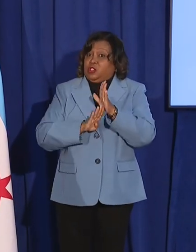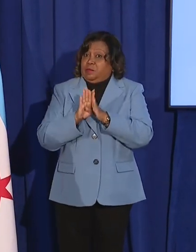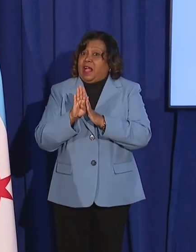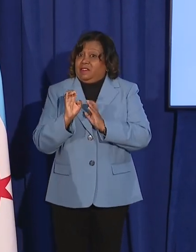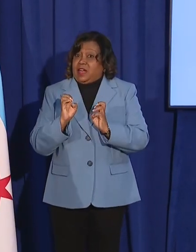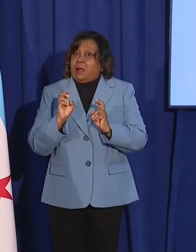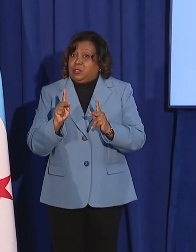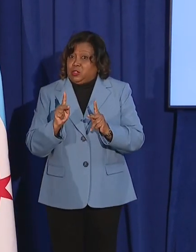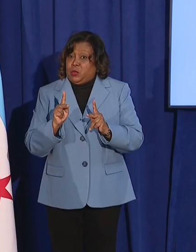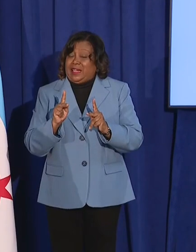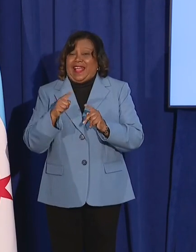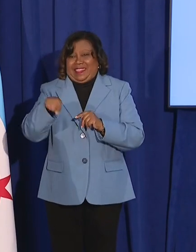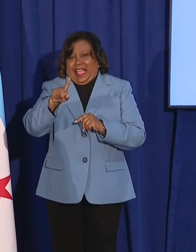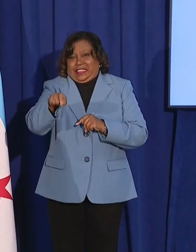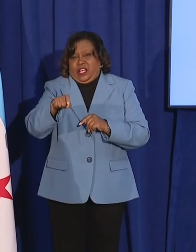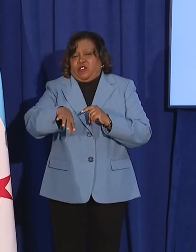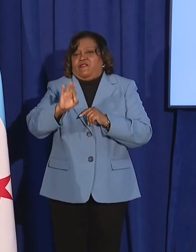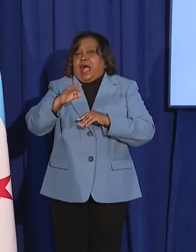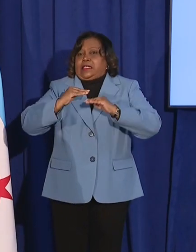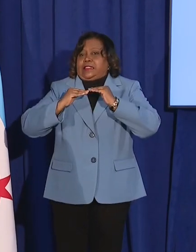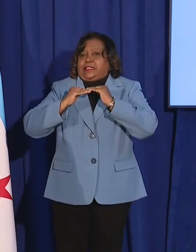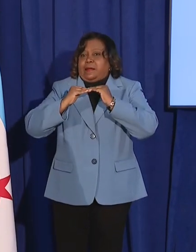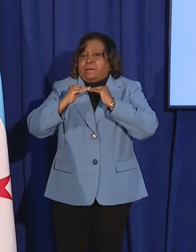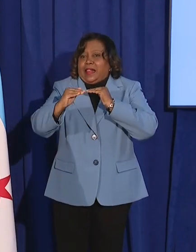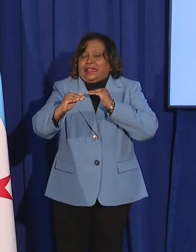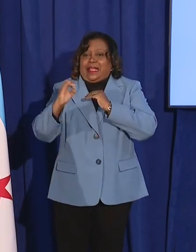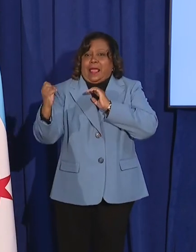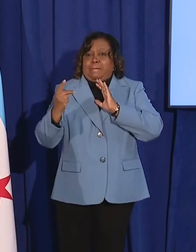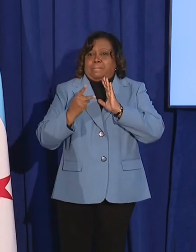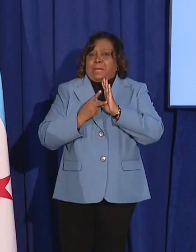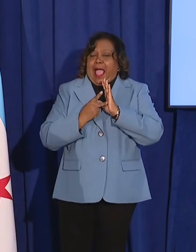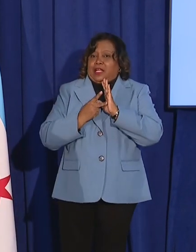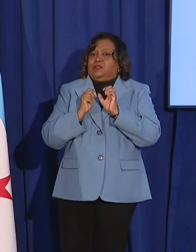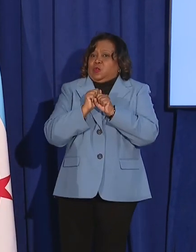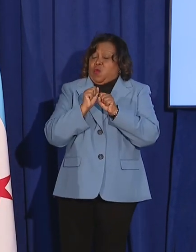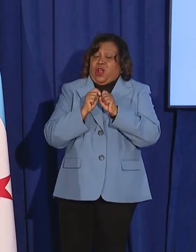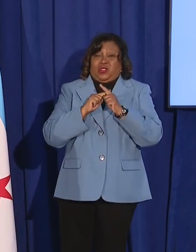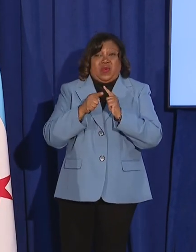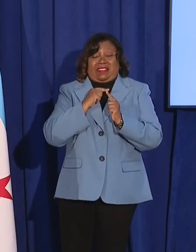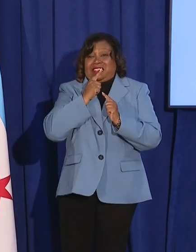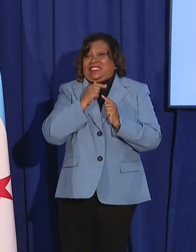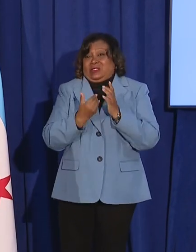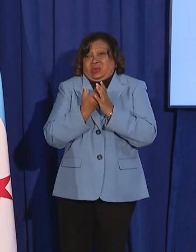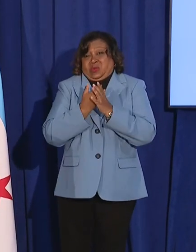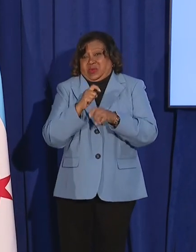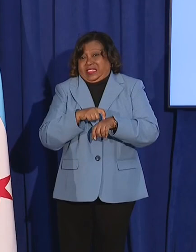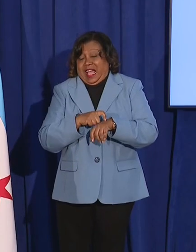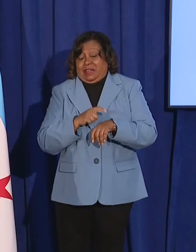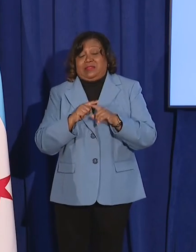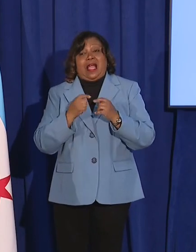development opportunities they need to find stability and get back on their feet during these unprecedented